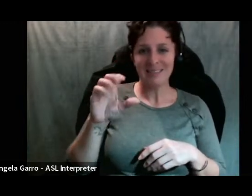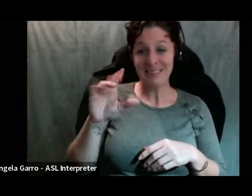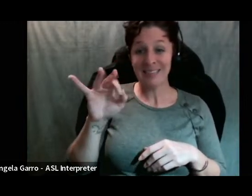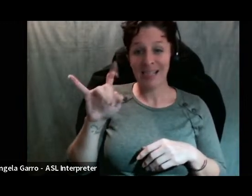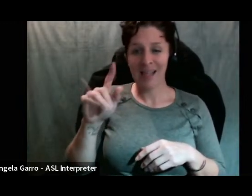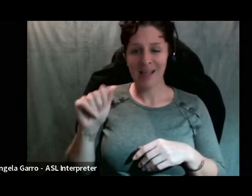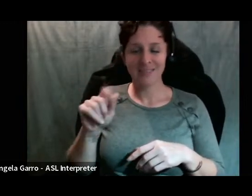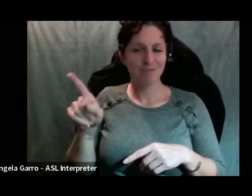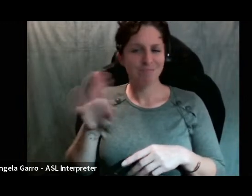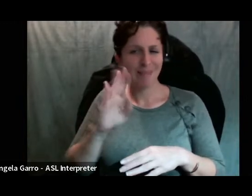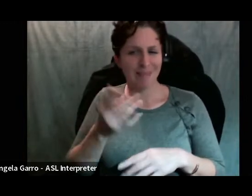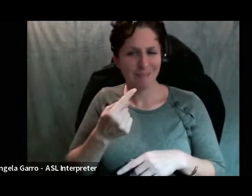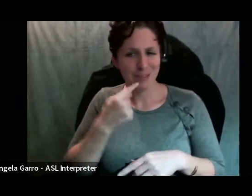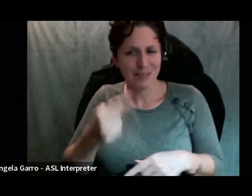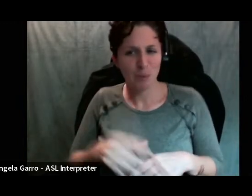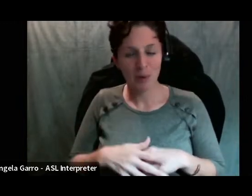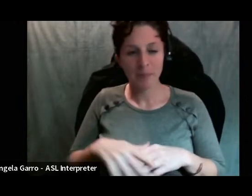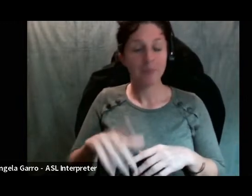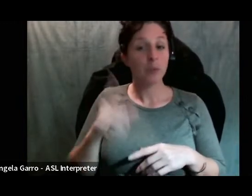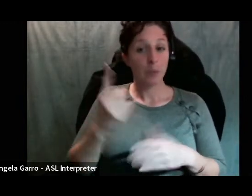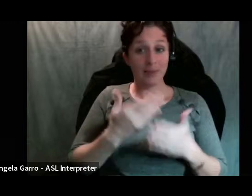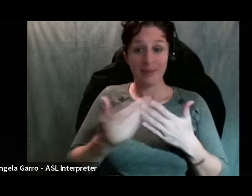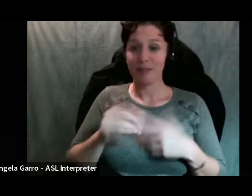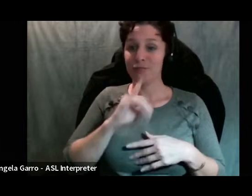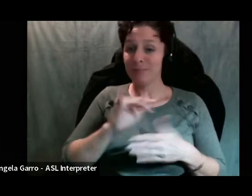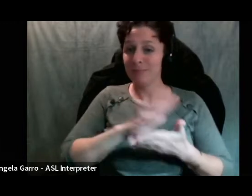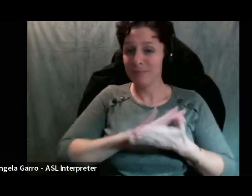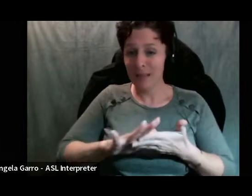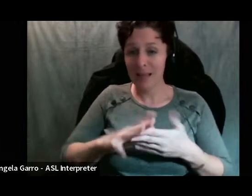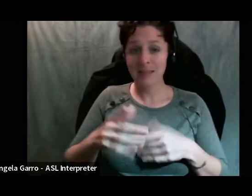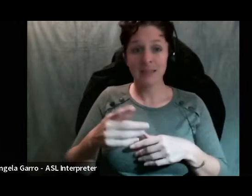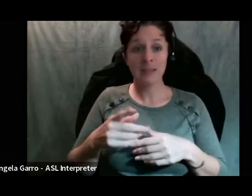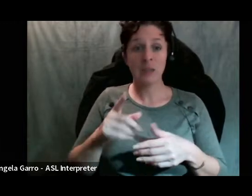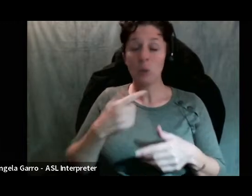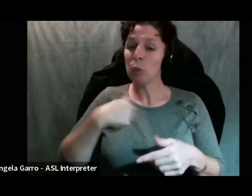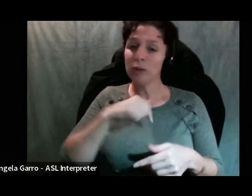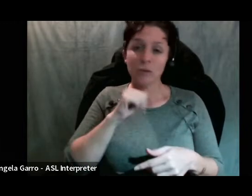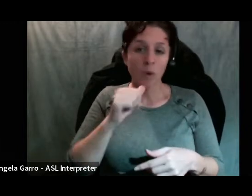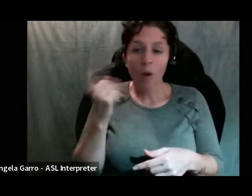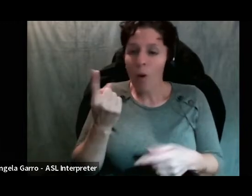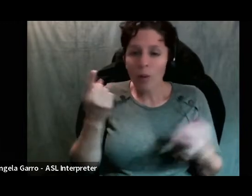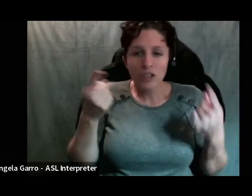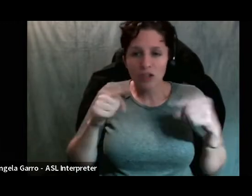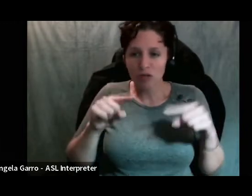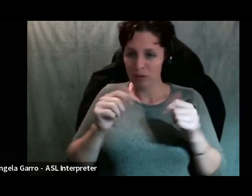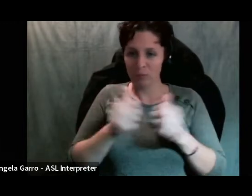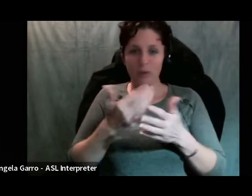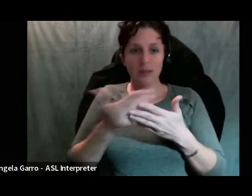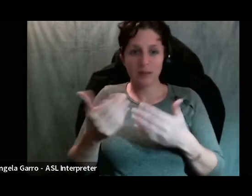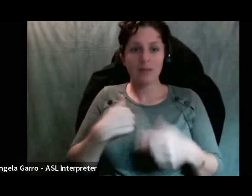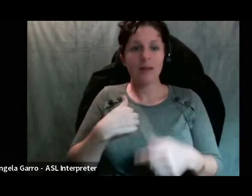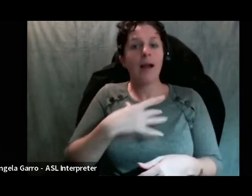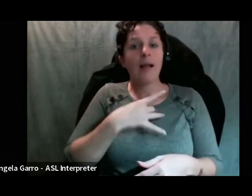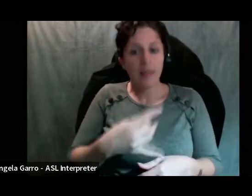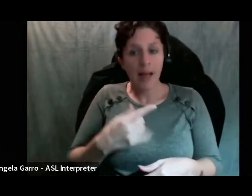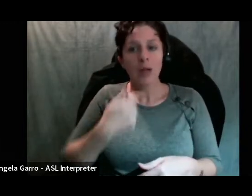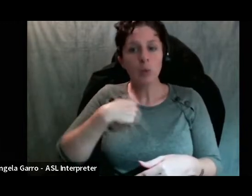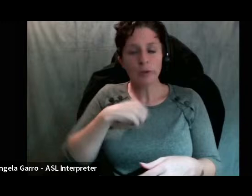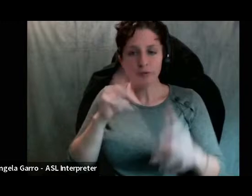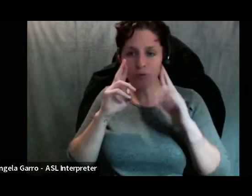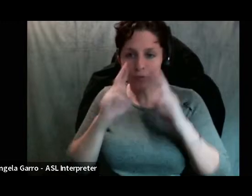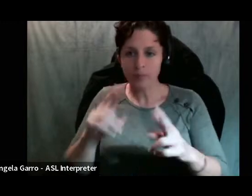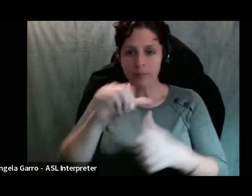disappointing. But one thing that was nice is that, we don't always agree on stuff. And I like that we respect